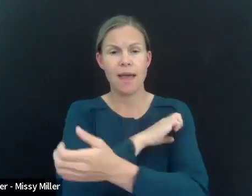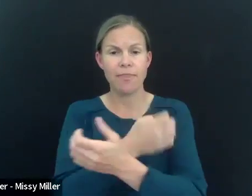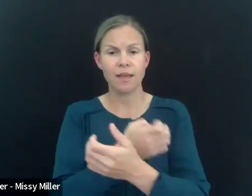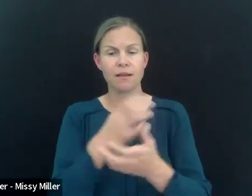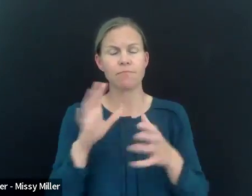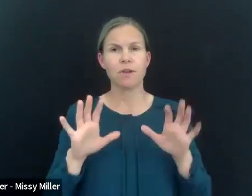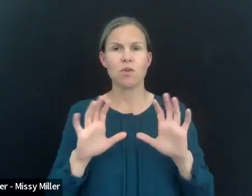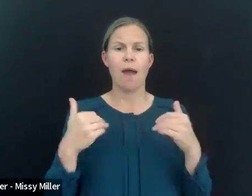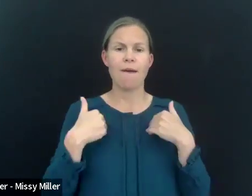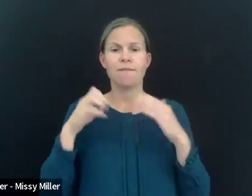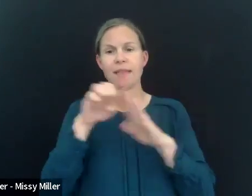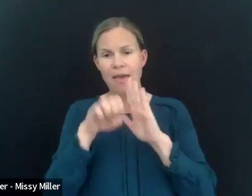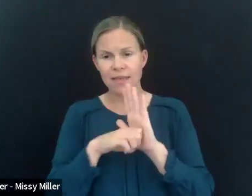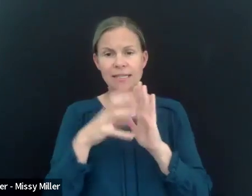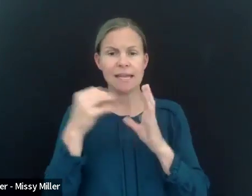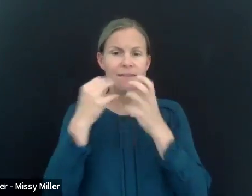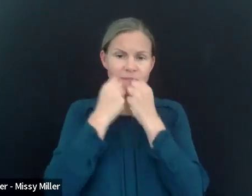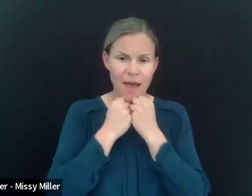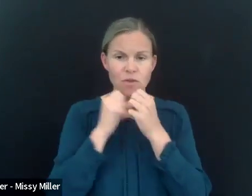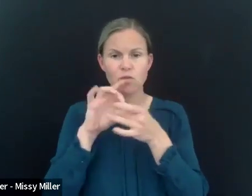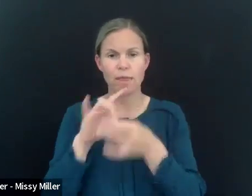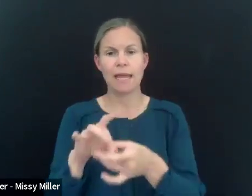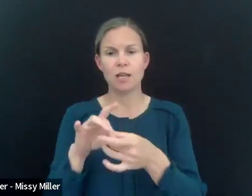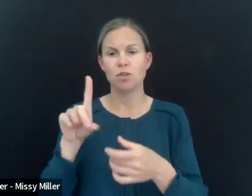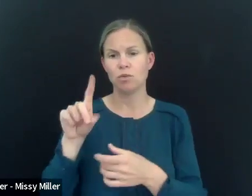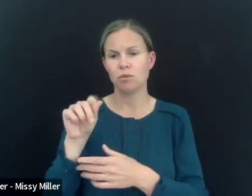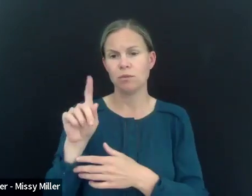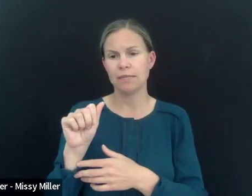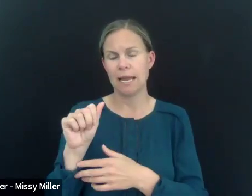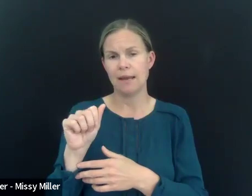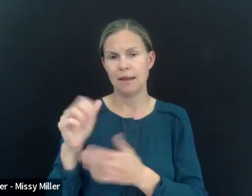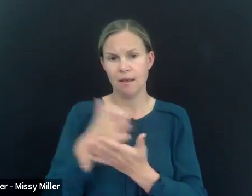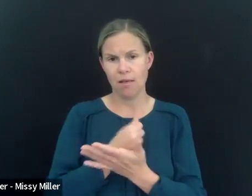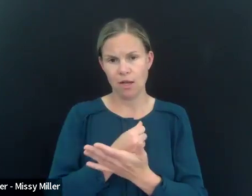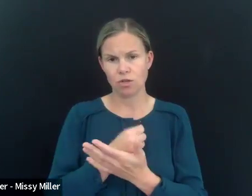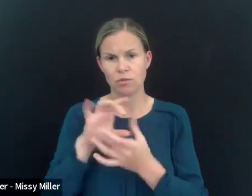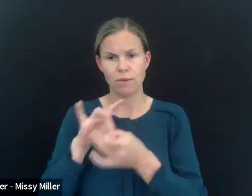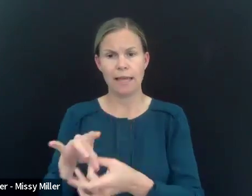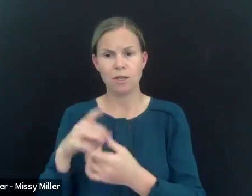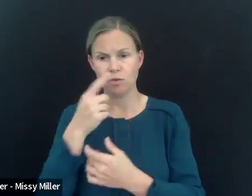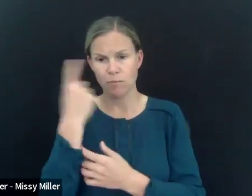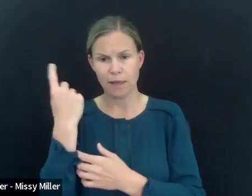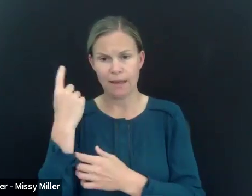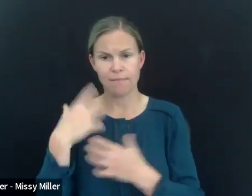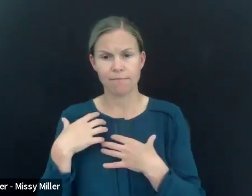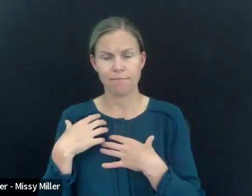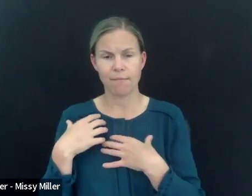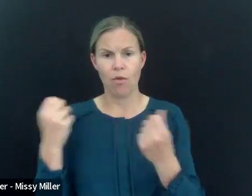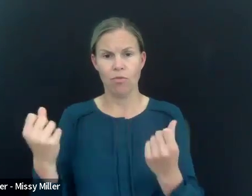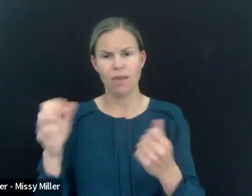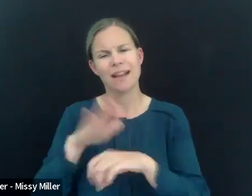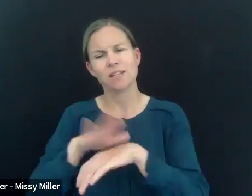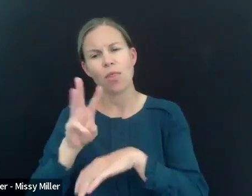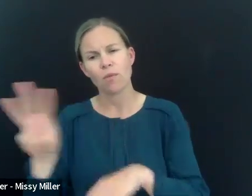principles around research and data collection, especially in Black maternal health, and that's on our website.